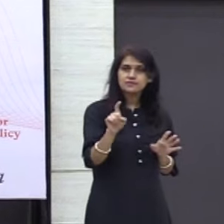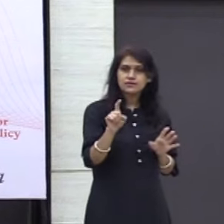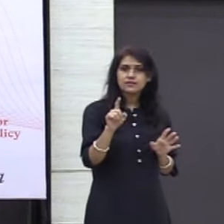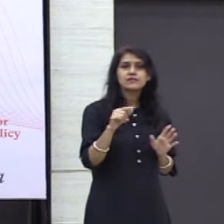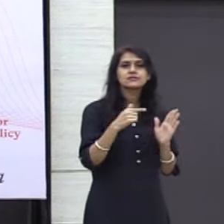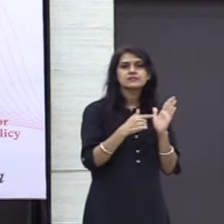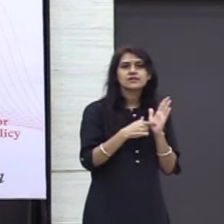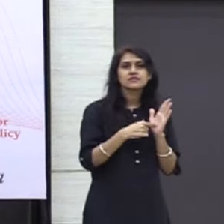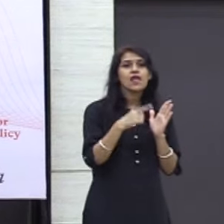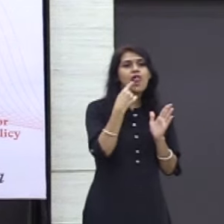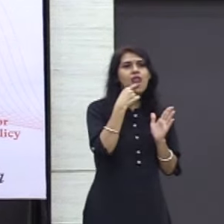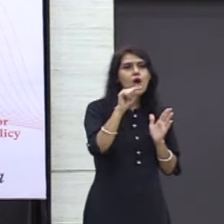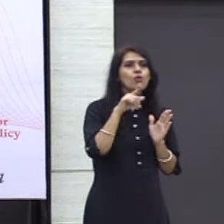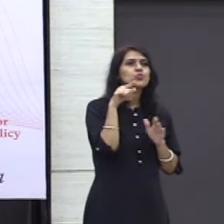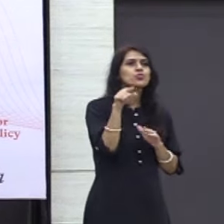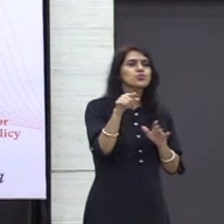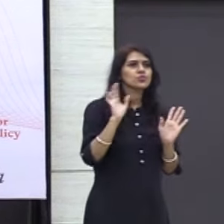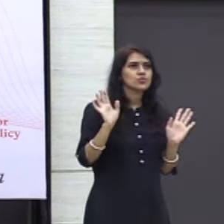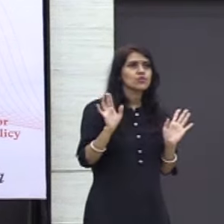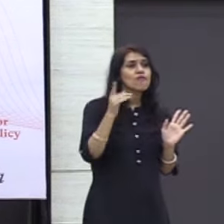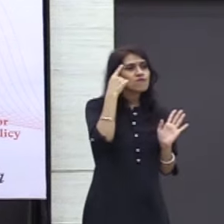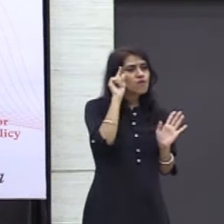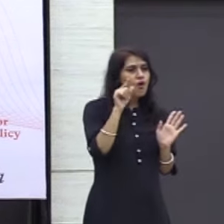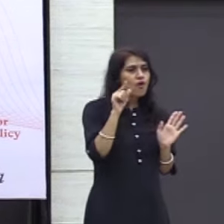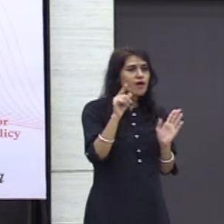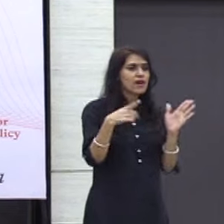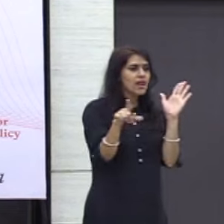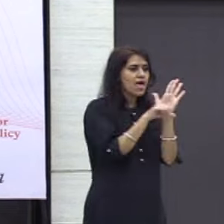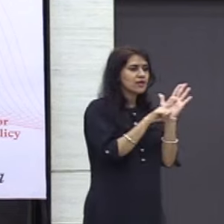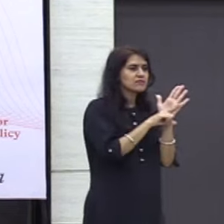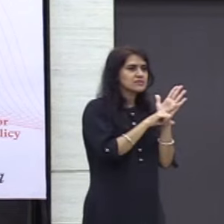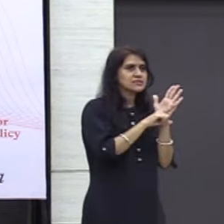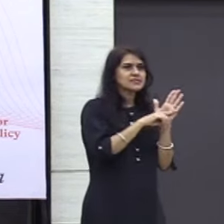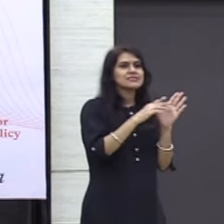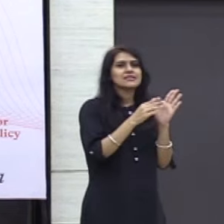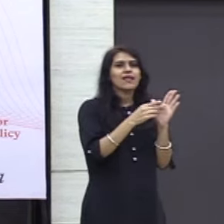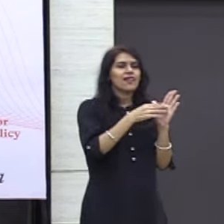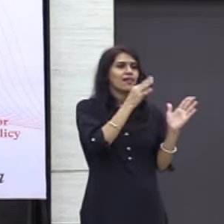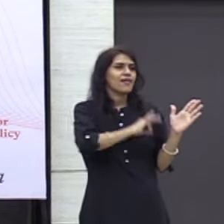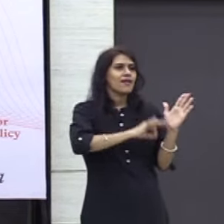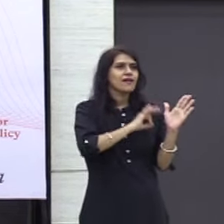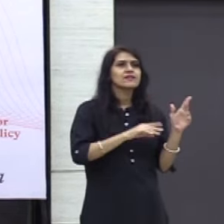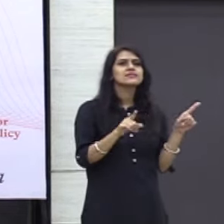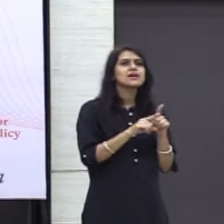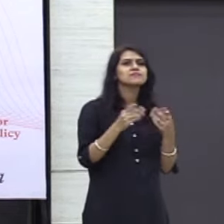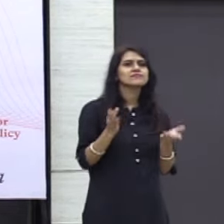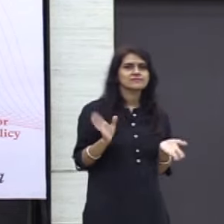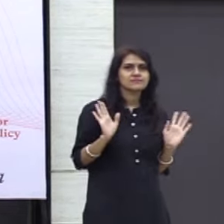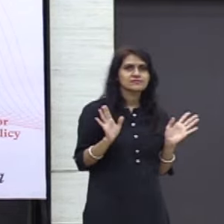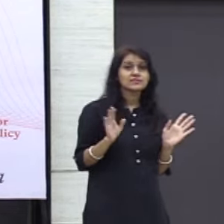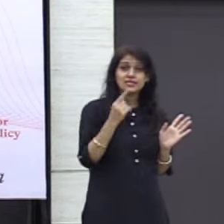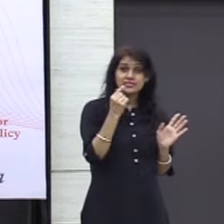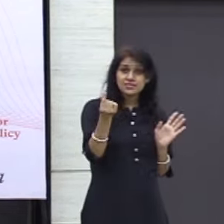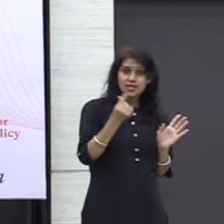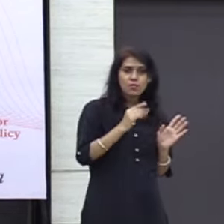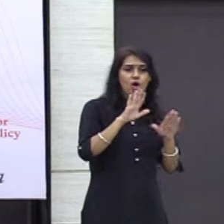this will allow you to misuse this legislation. He said to me, how can